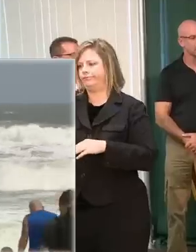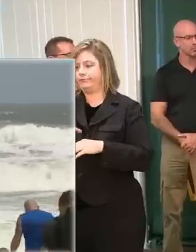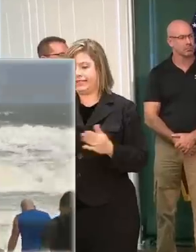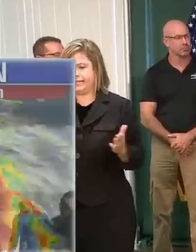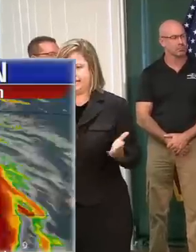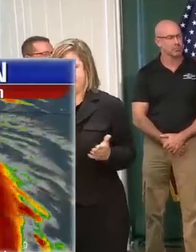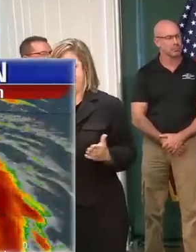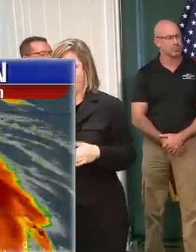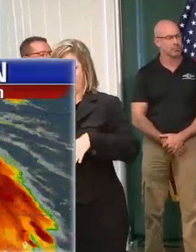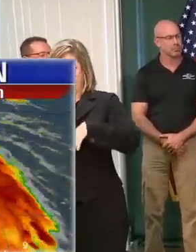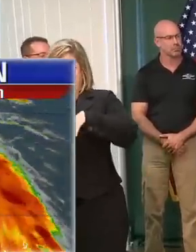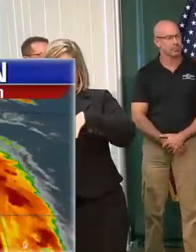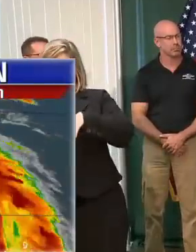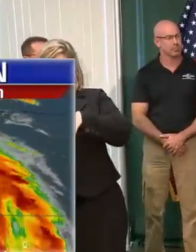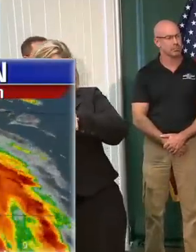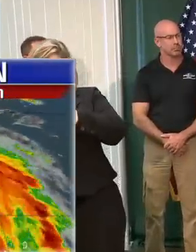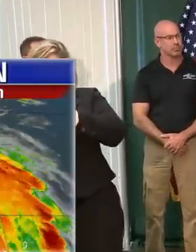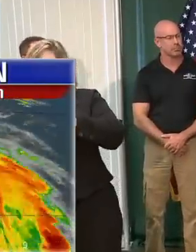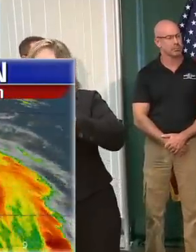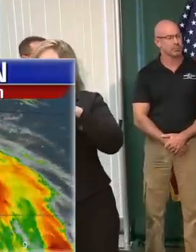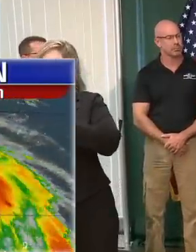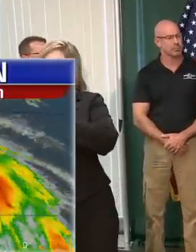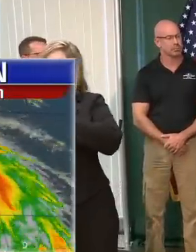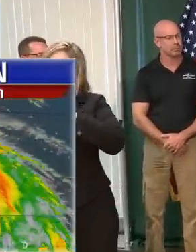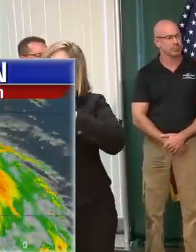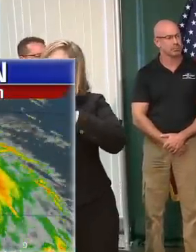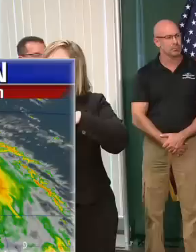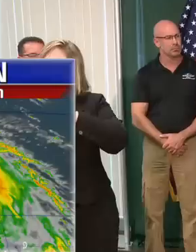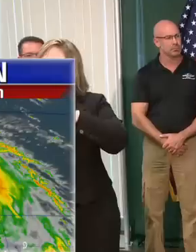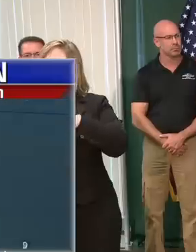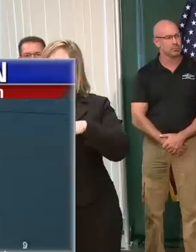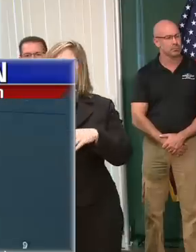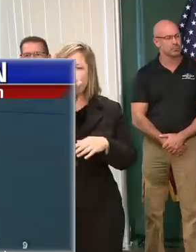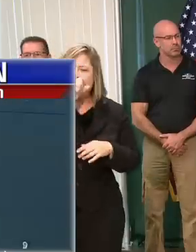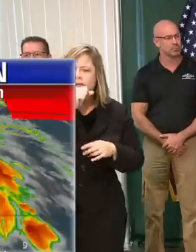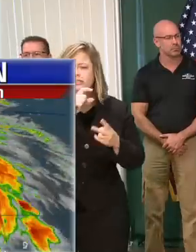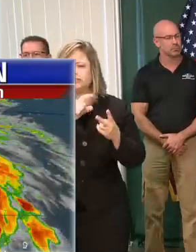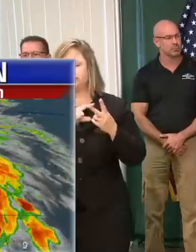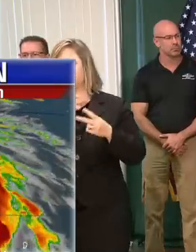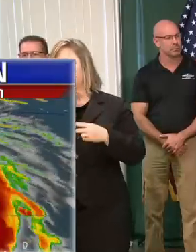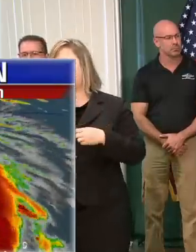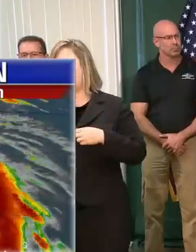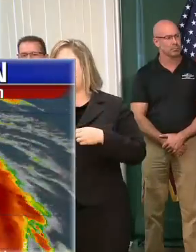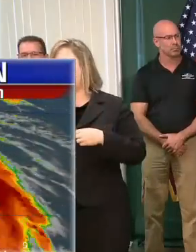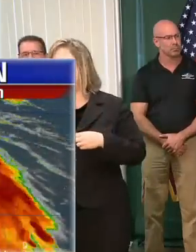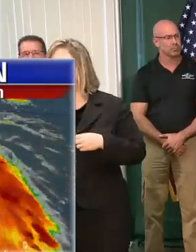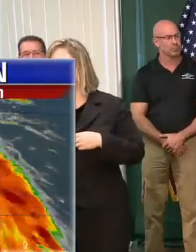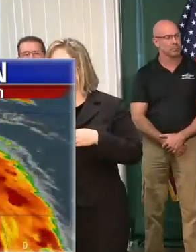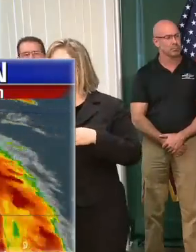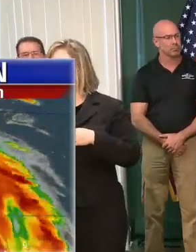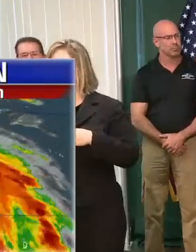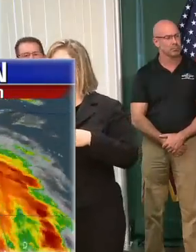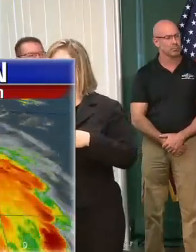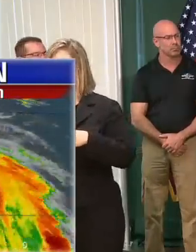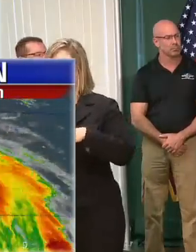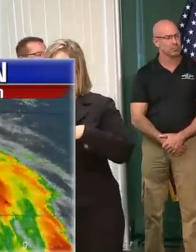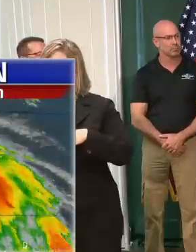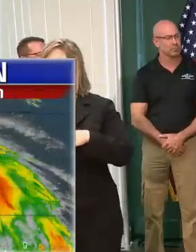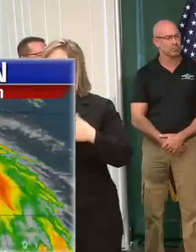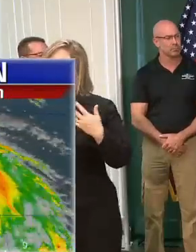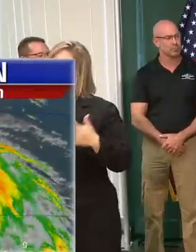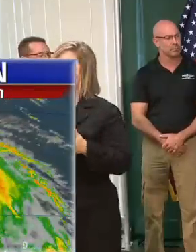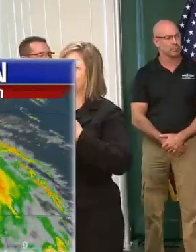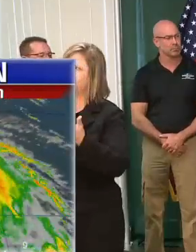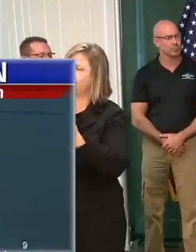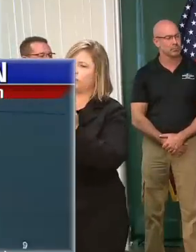here in Central Florida, and a lot of people work or commute back and forth between Orange and Seminole County. So I've been in conversation with the